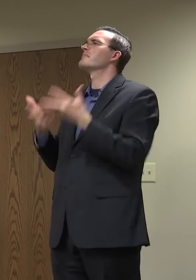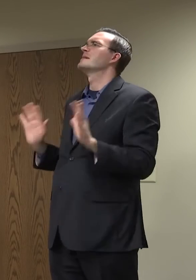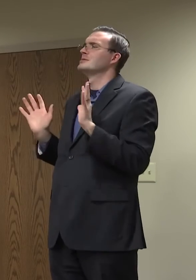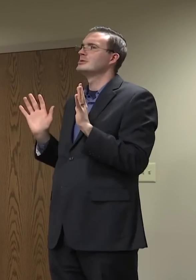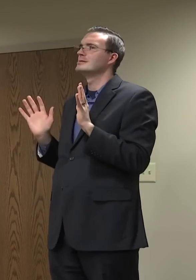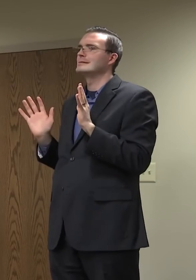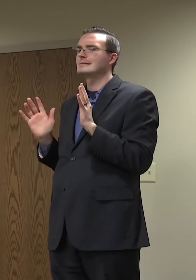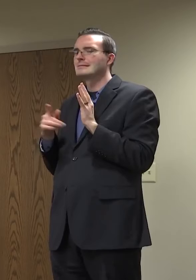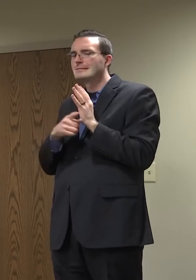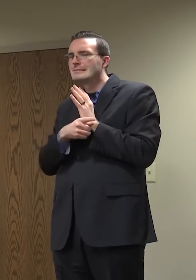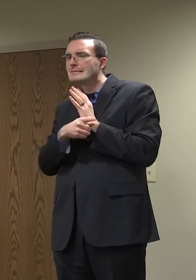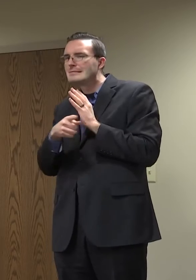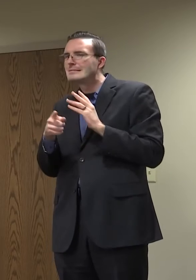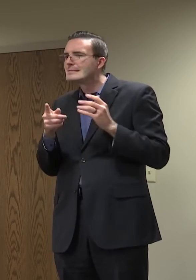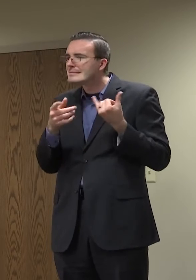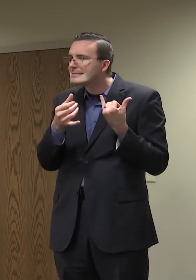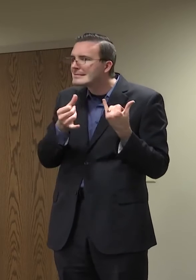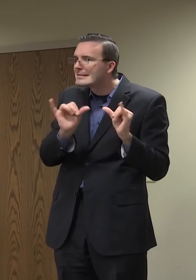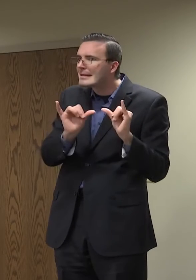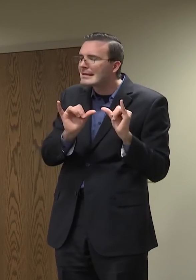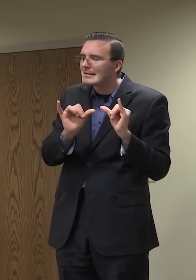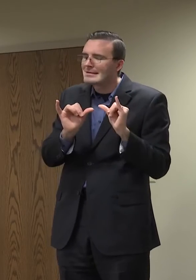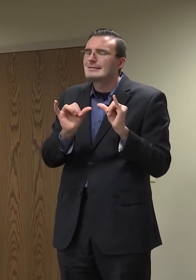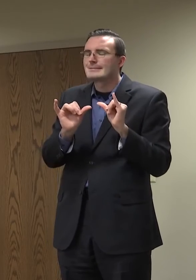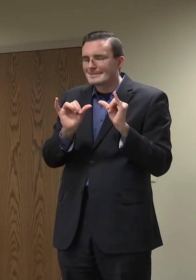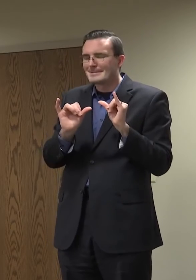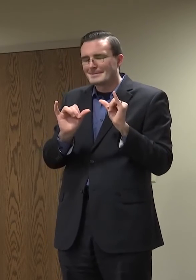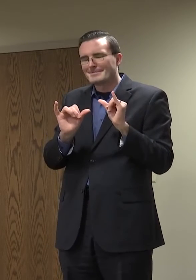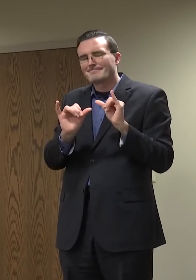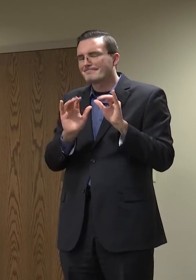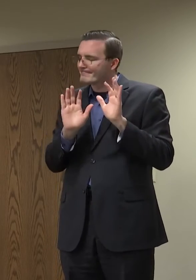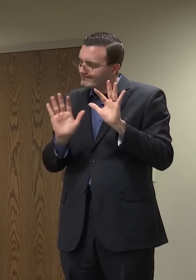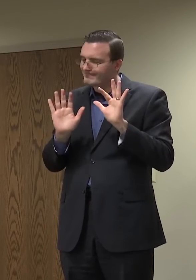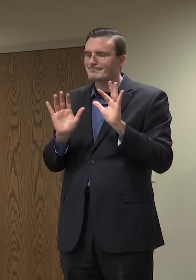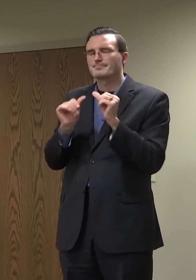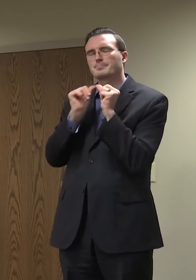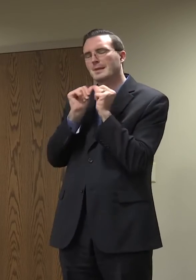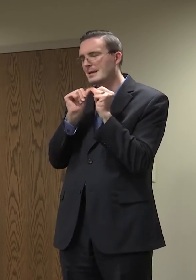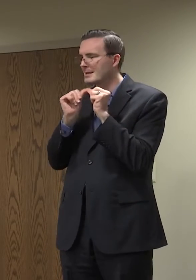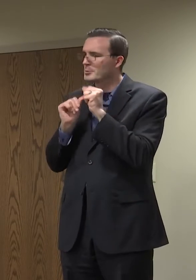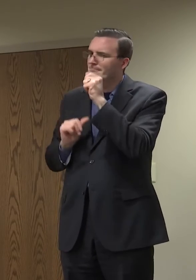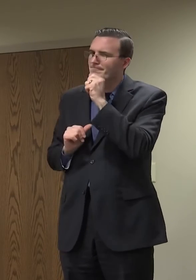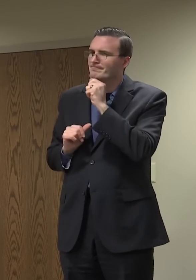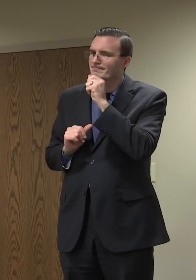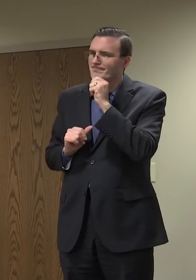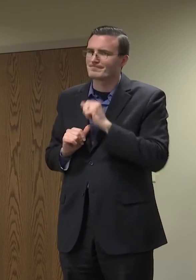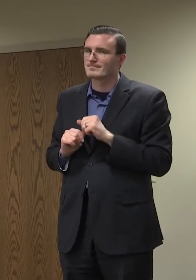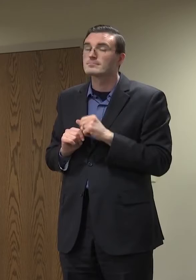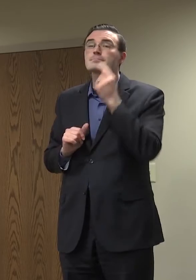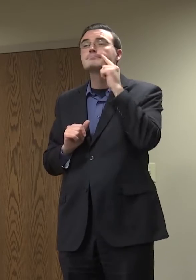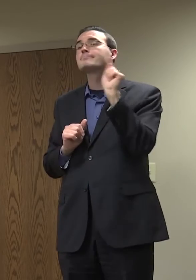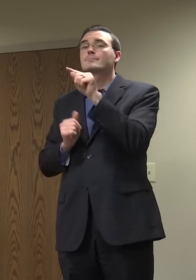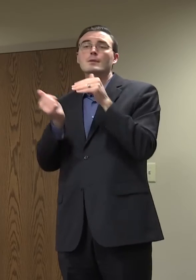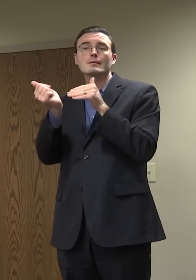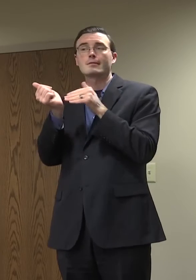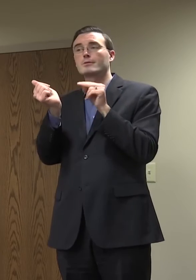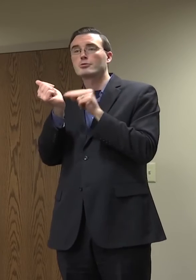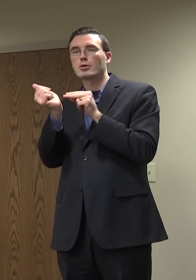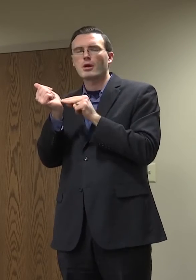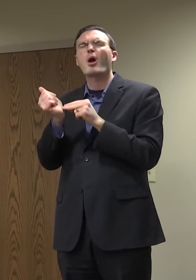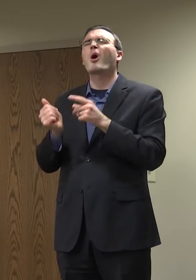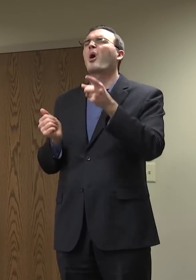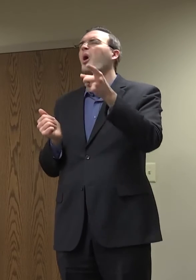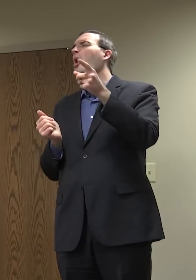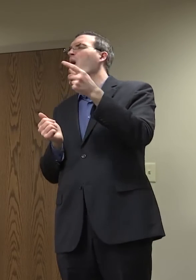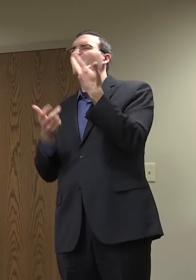community. Just think of all the healthcare workers who remain on those front lines during this battle. And